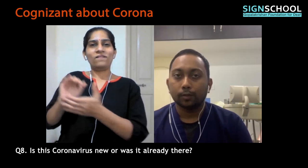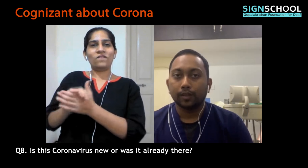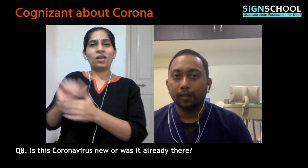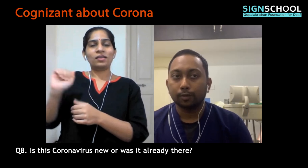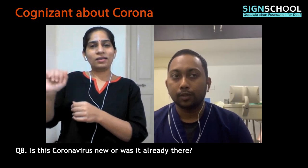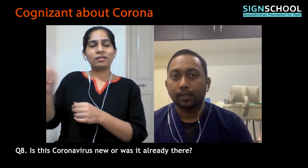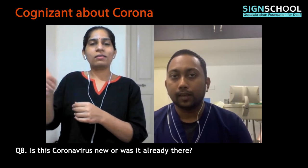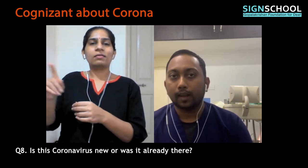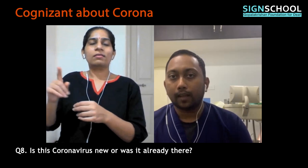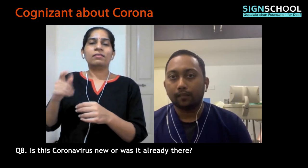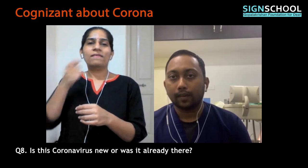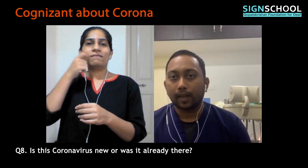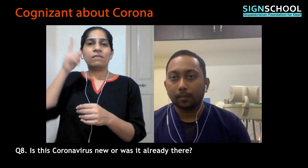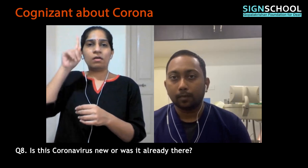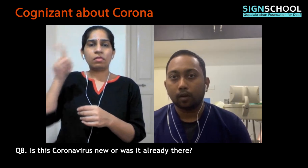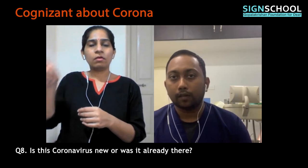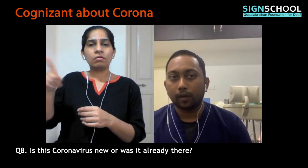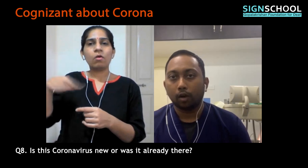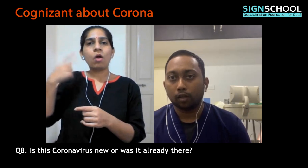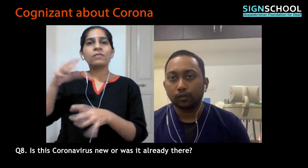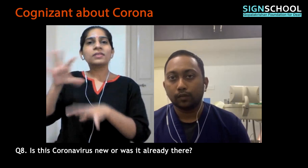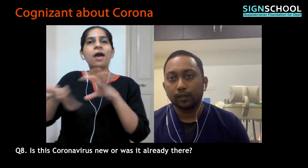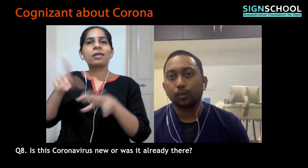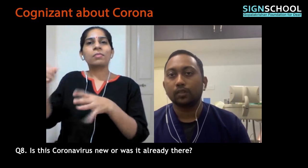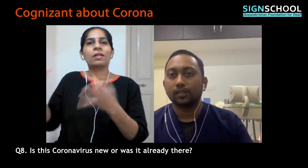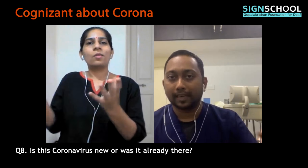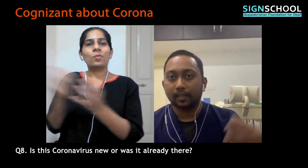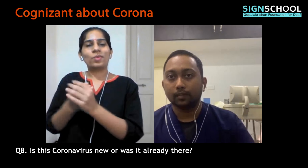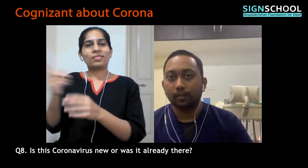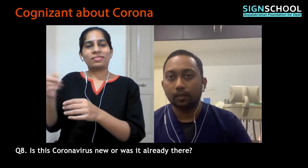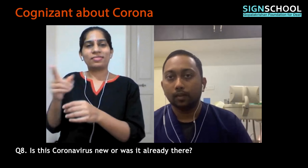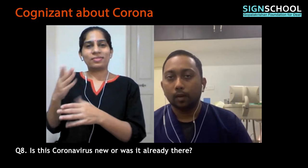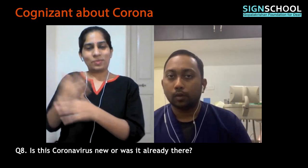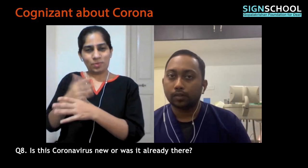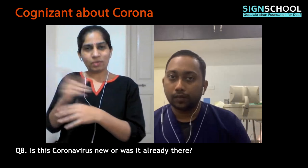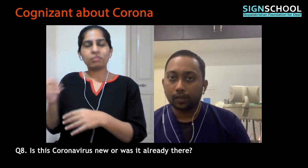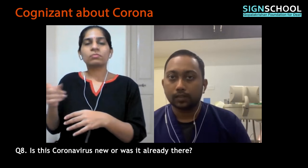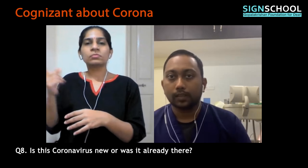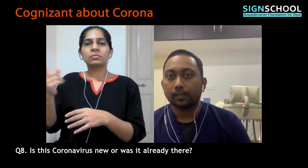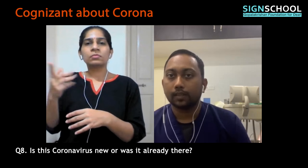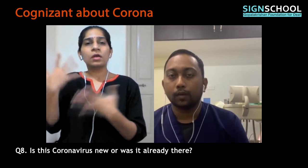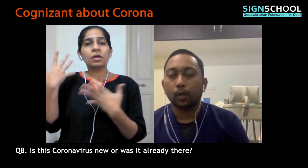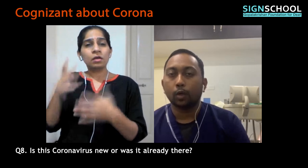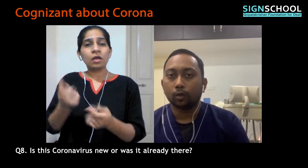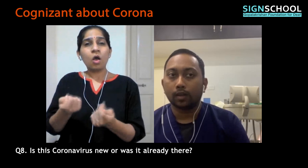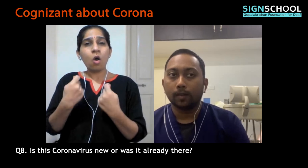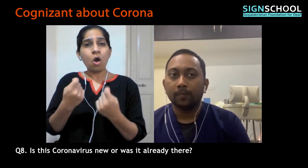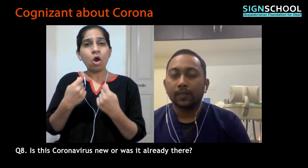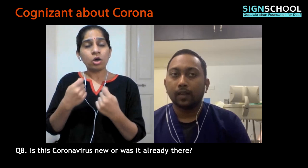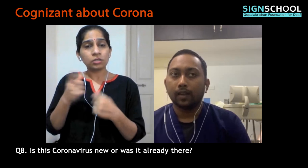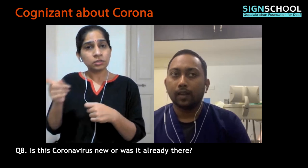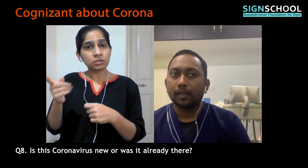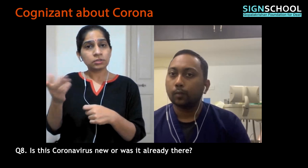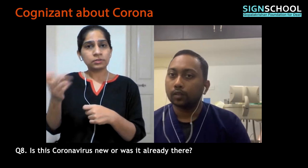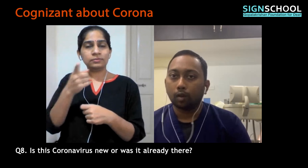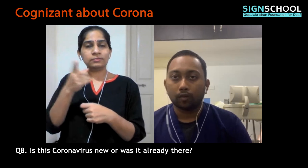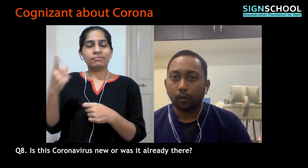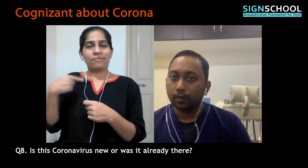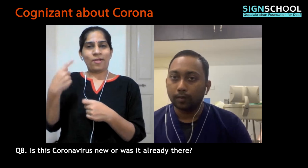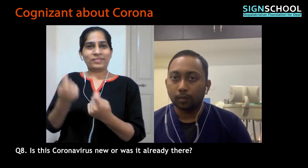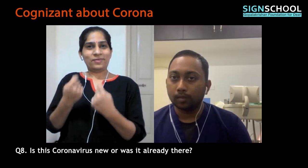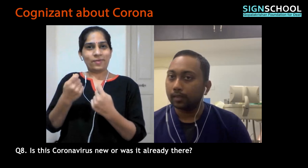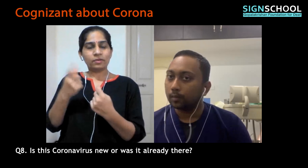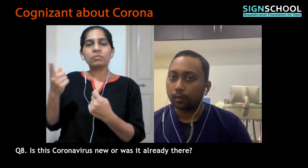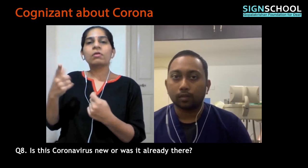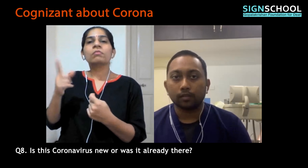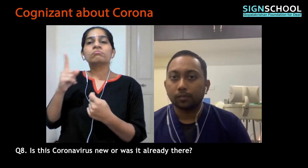quarantine. So he used to tell every animal or every horse which was transferred was first tested for corona. It was not